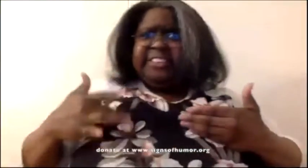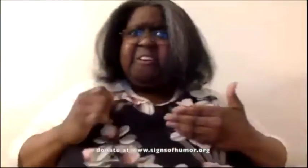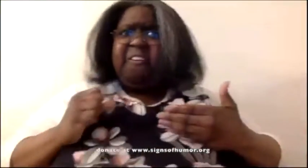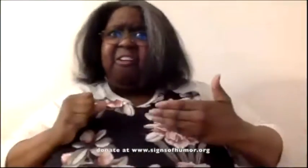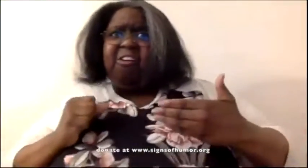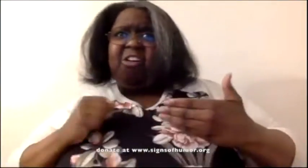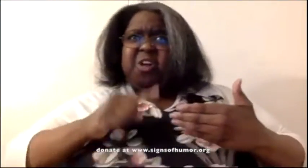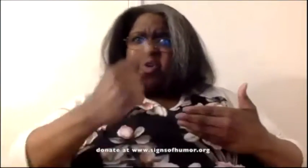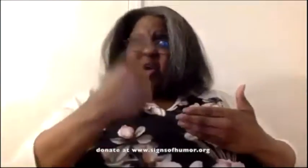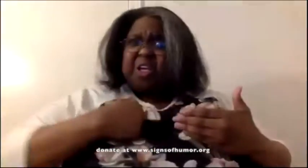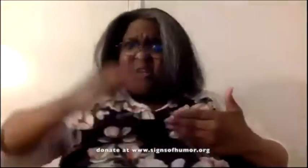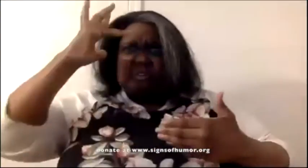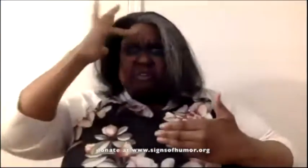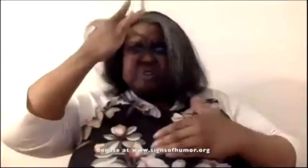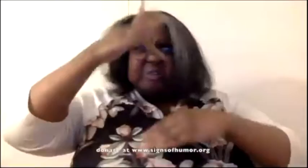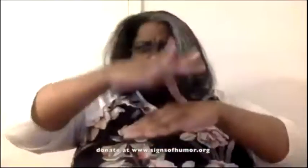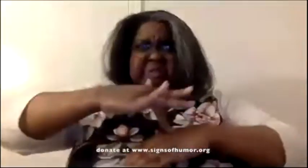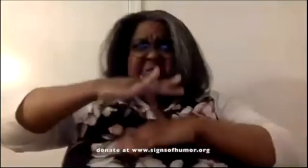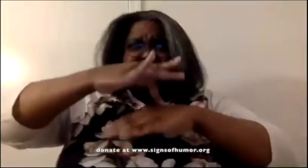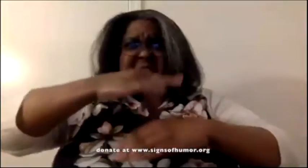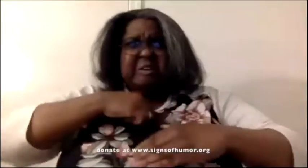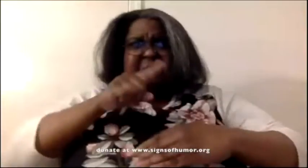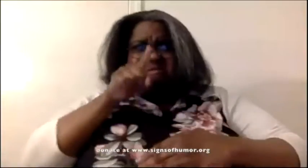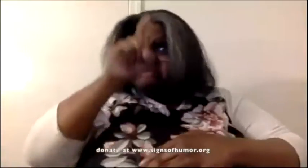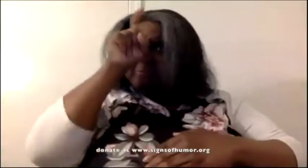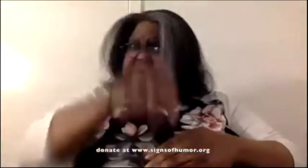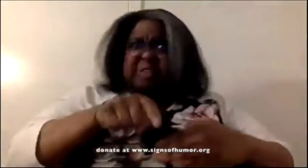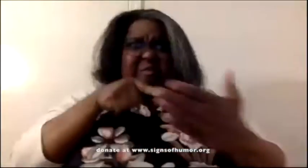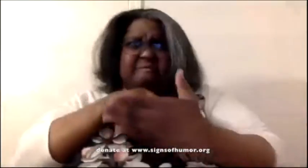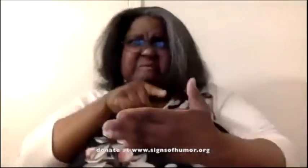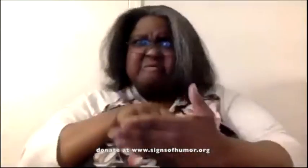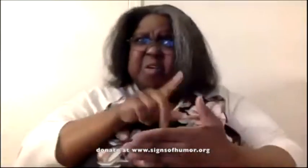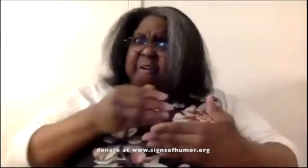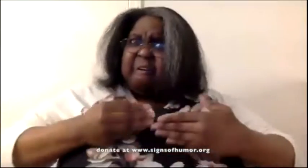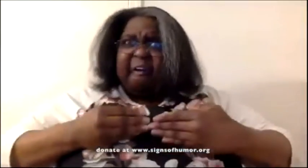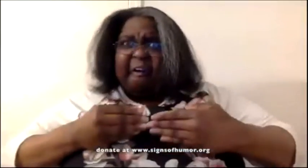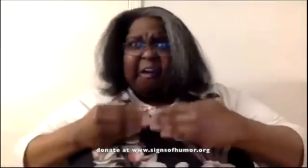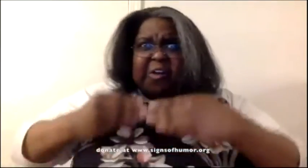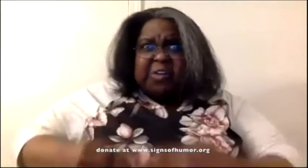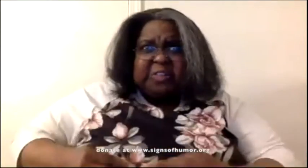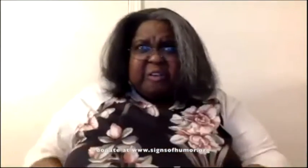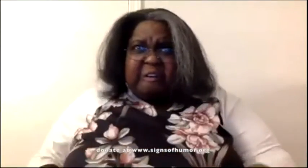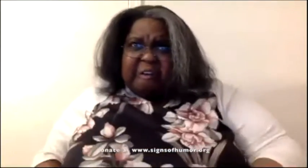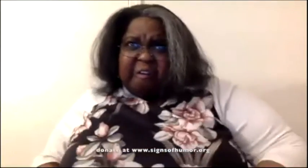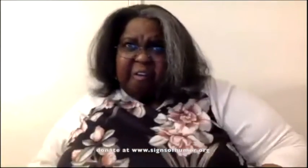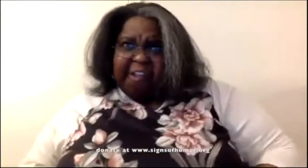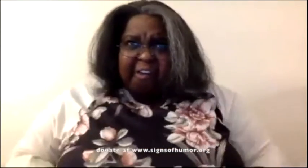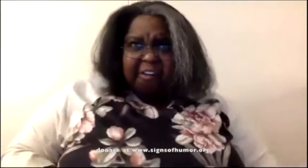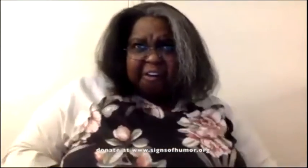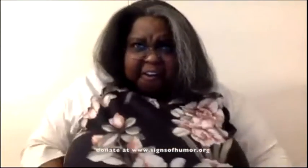Everybody's ready to go now. And they're thinking, all right, now we're ready because we can finally get some stuff that we want to get